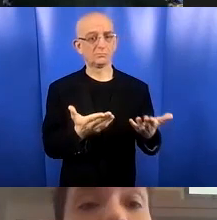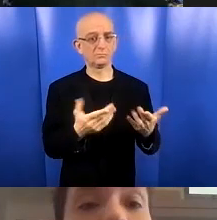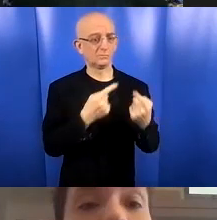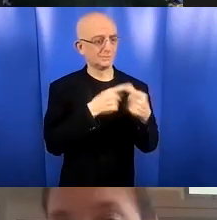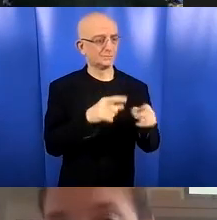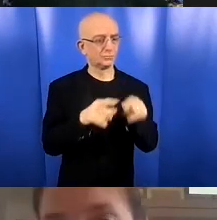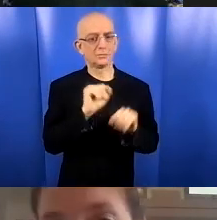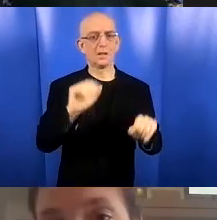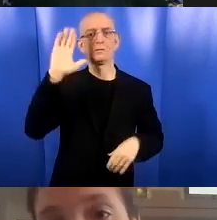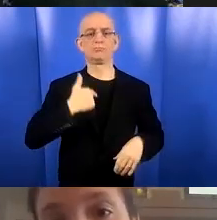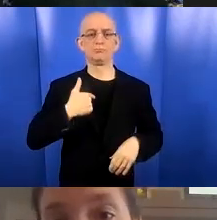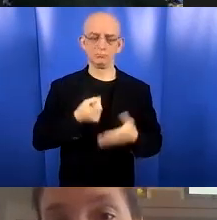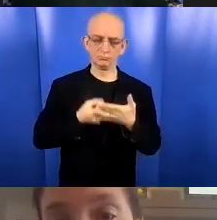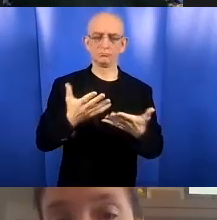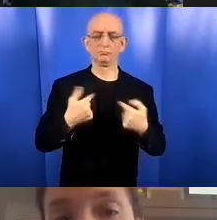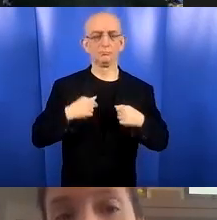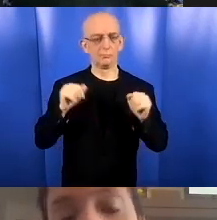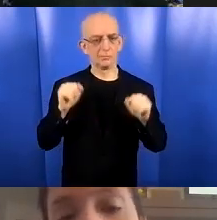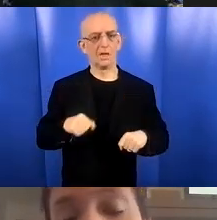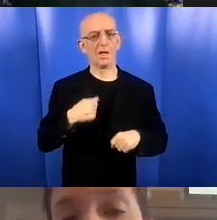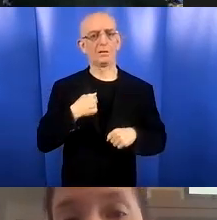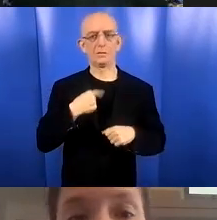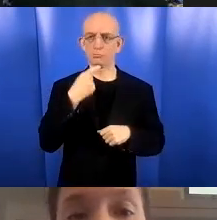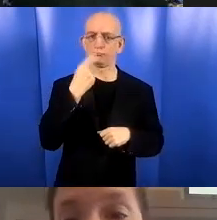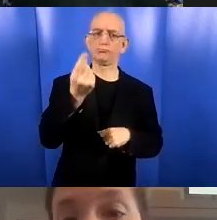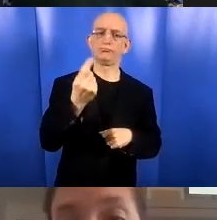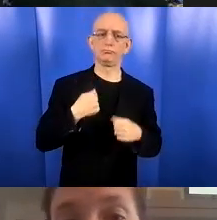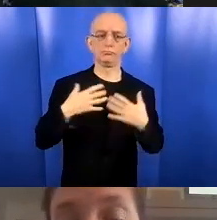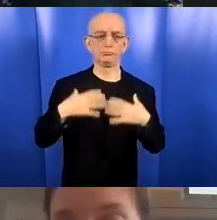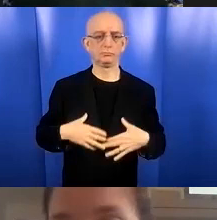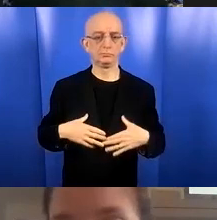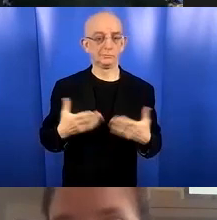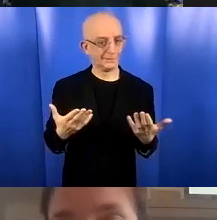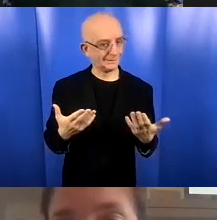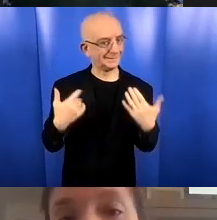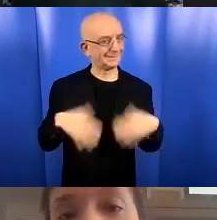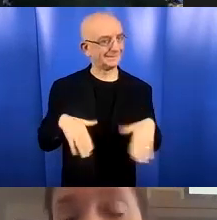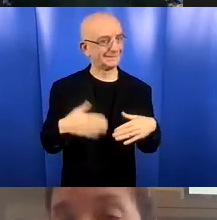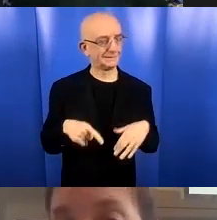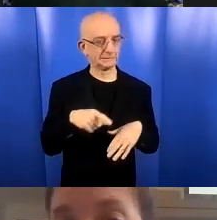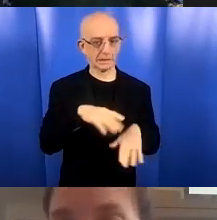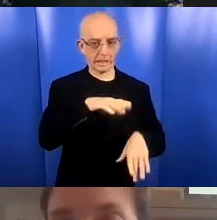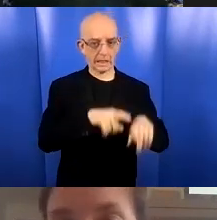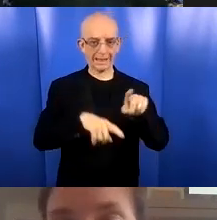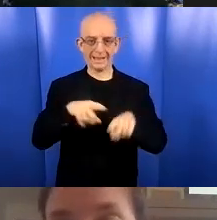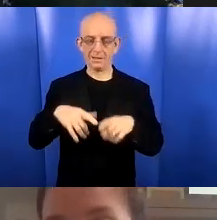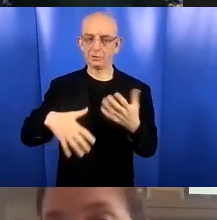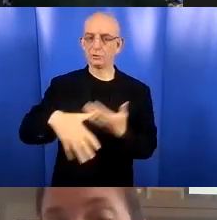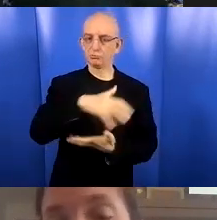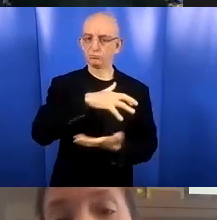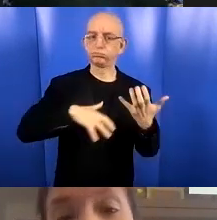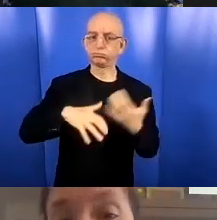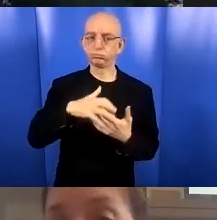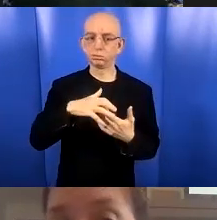although everyone is affected by shrinking civic space, we know that the people on the ground, especially those protesting, are the ones most often affected by